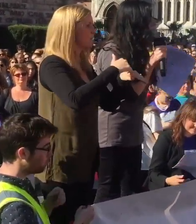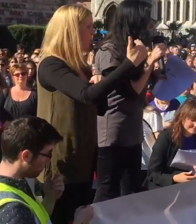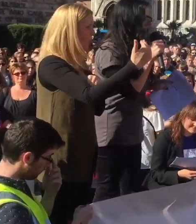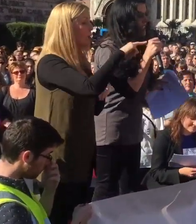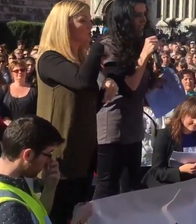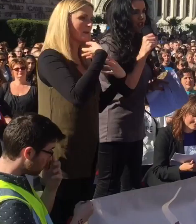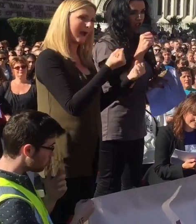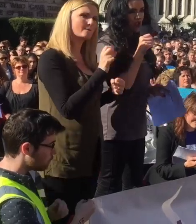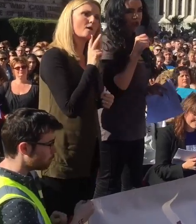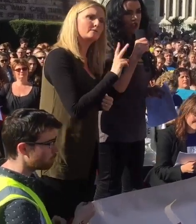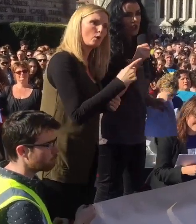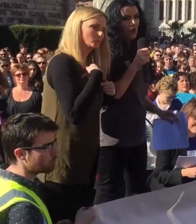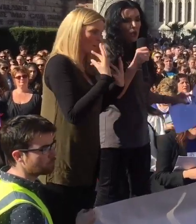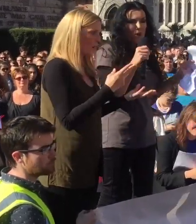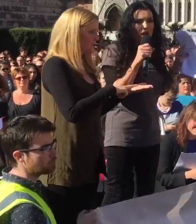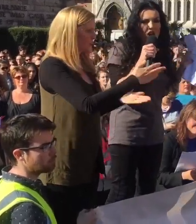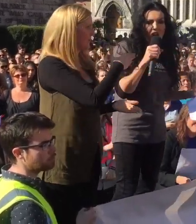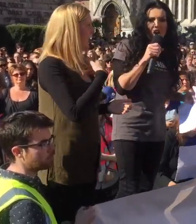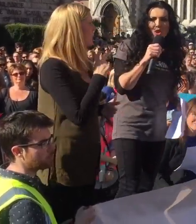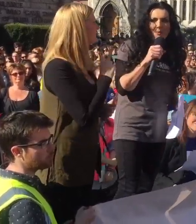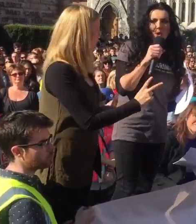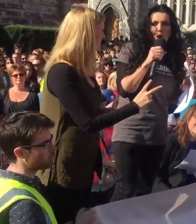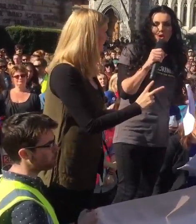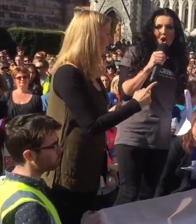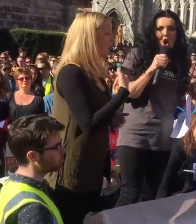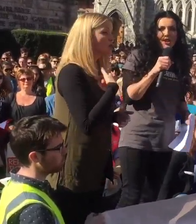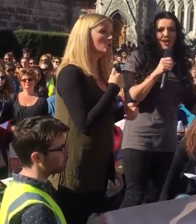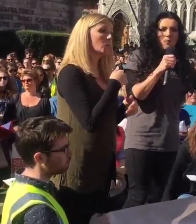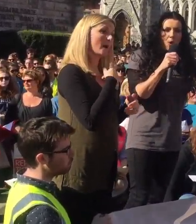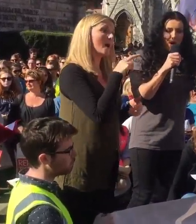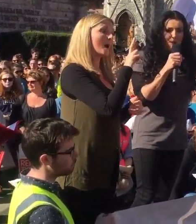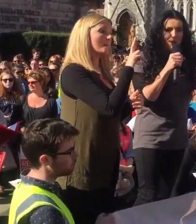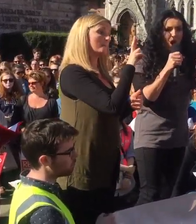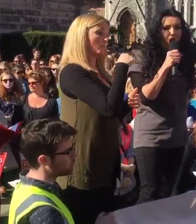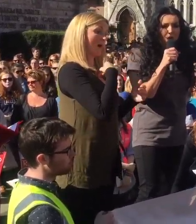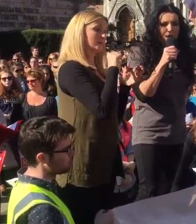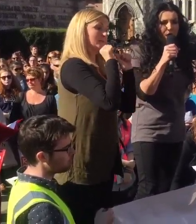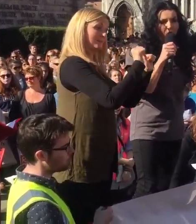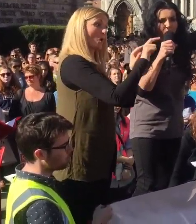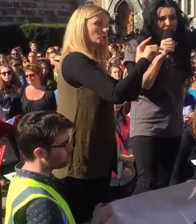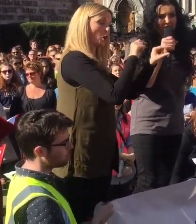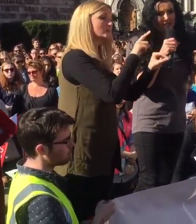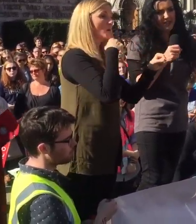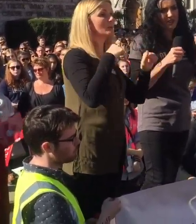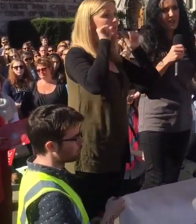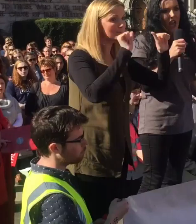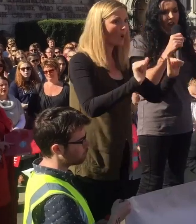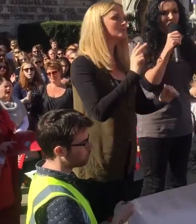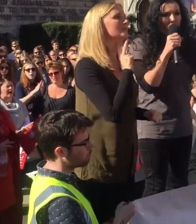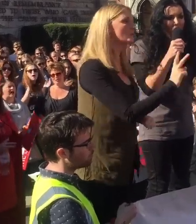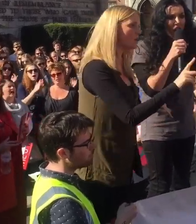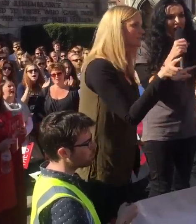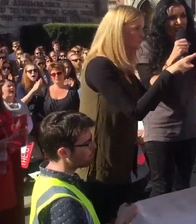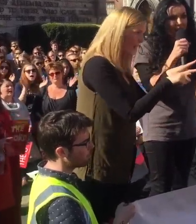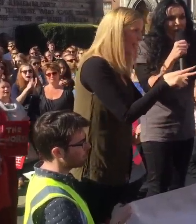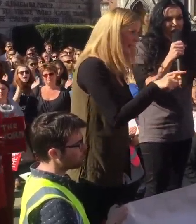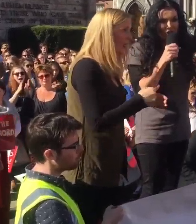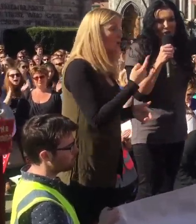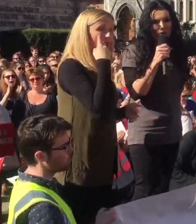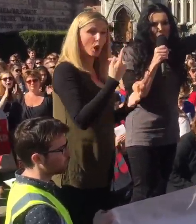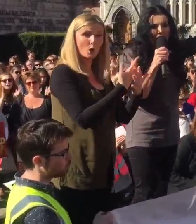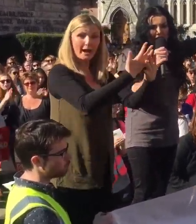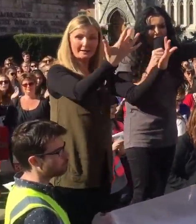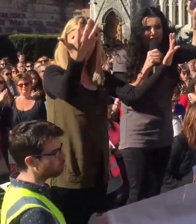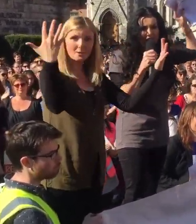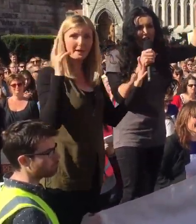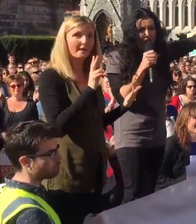a voice and we intend to use it. We are not only pro-choice, but we are pro-voice. And look at the amount